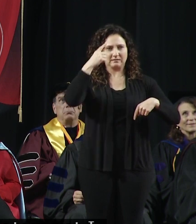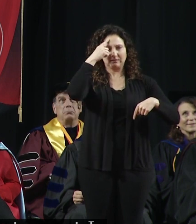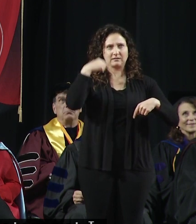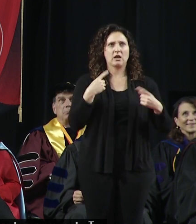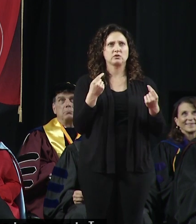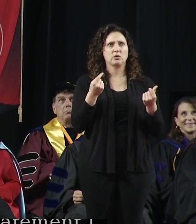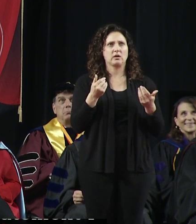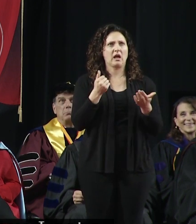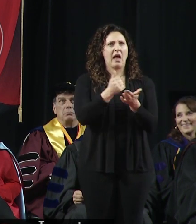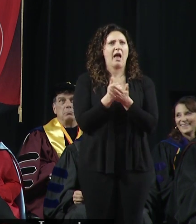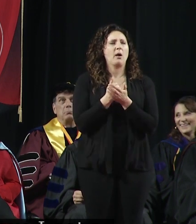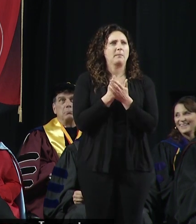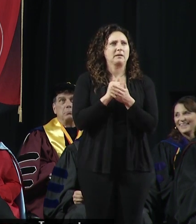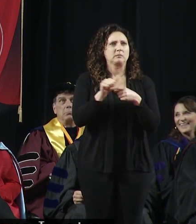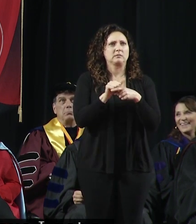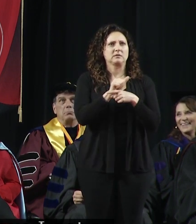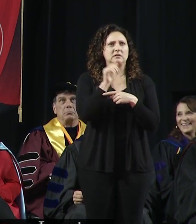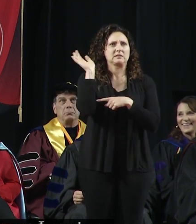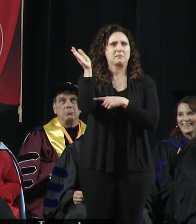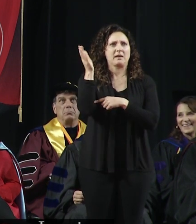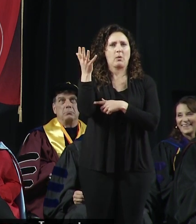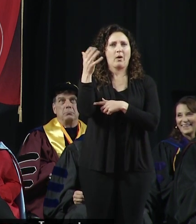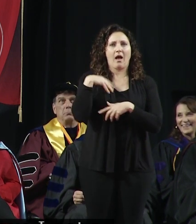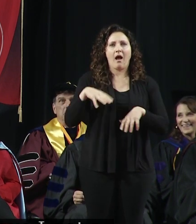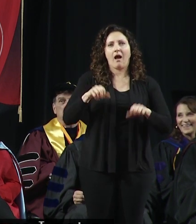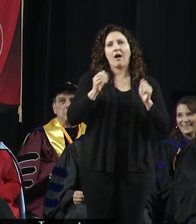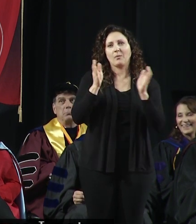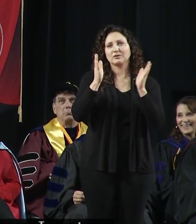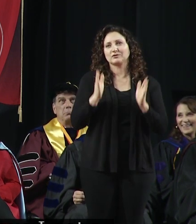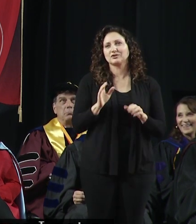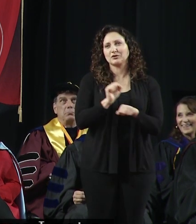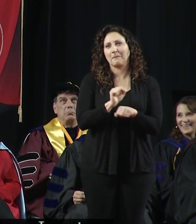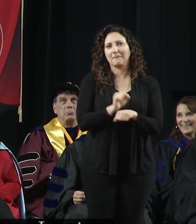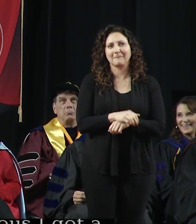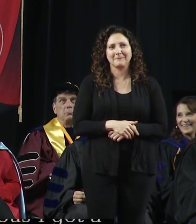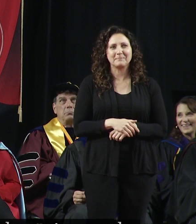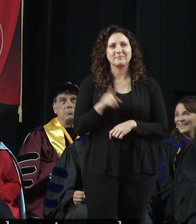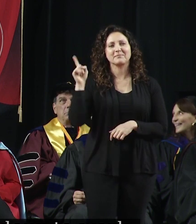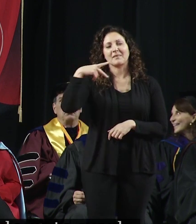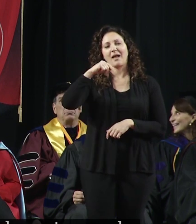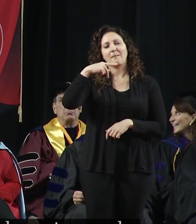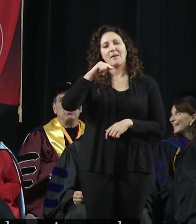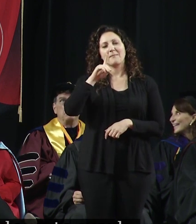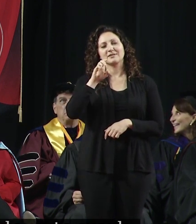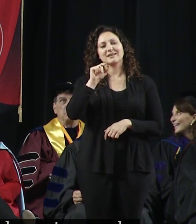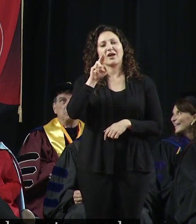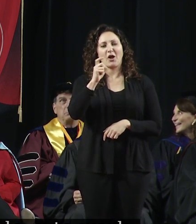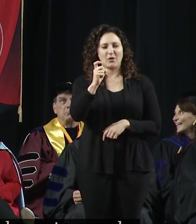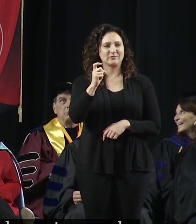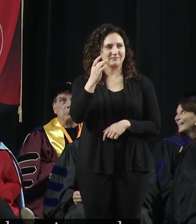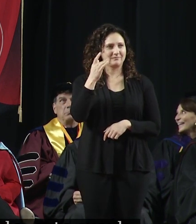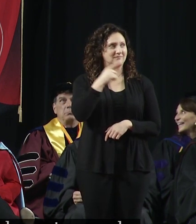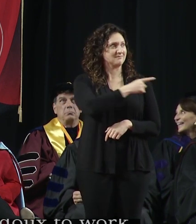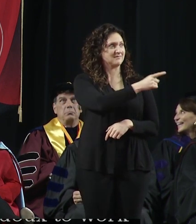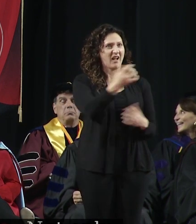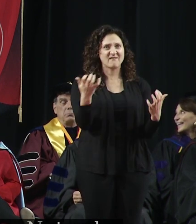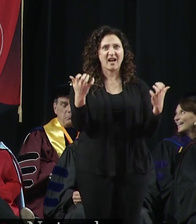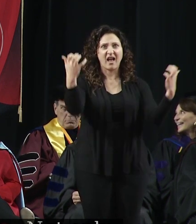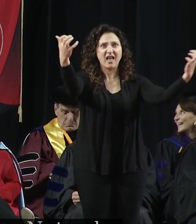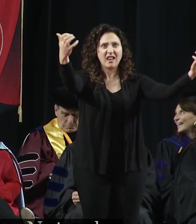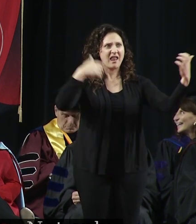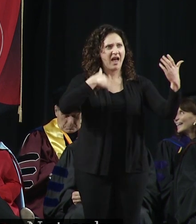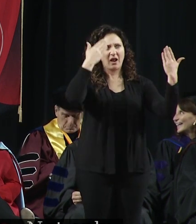speaking skills. Not only would speaking in front of an entire arena filled with hundreds of people that I don't know be